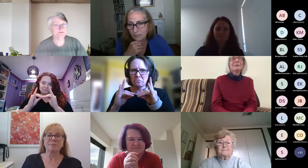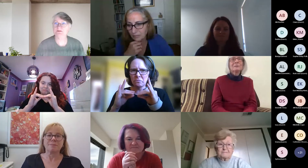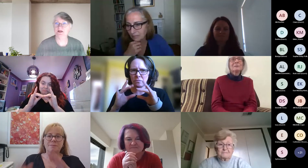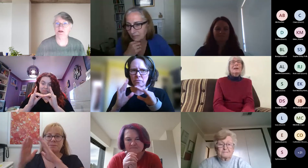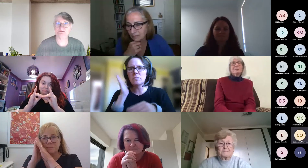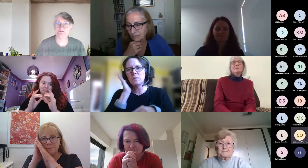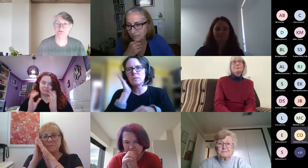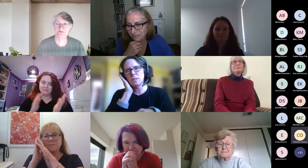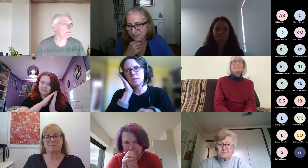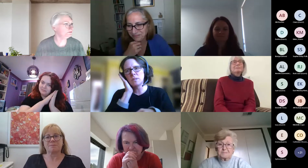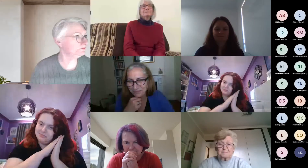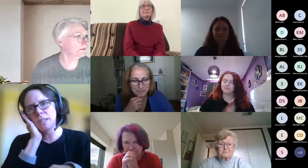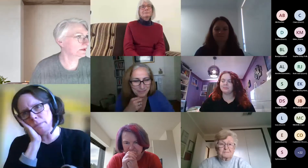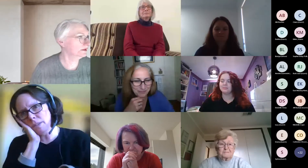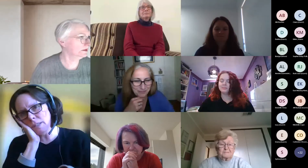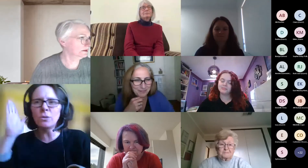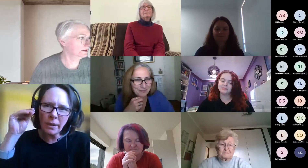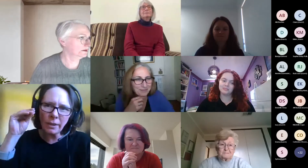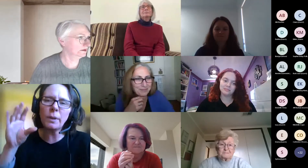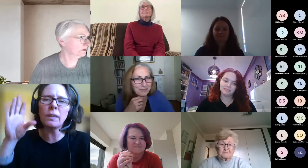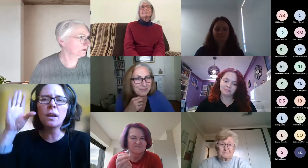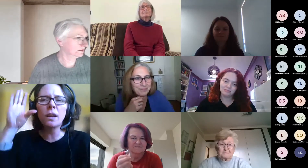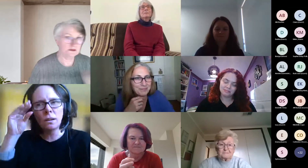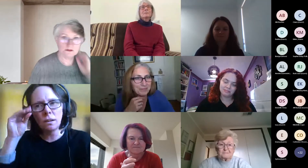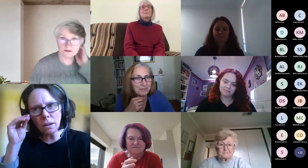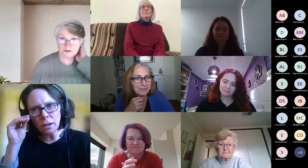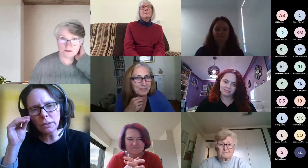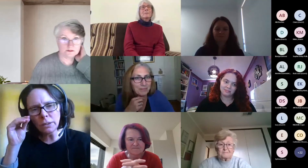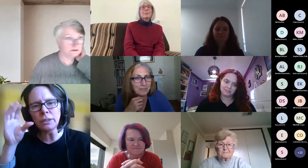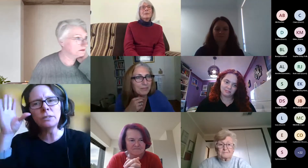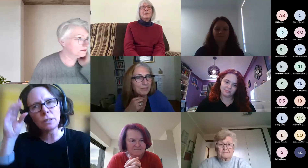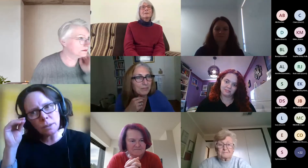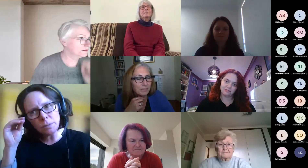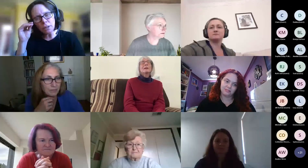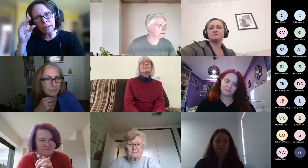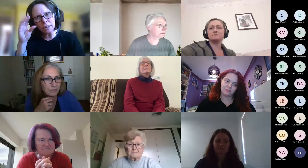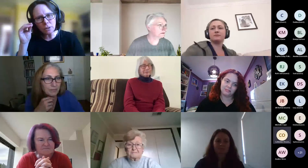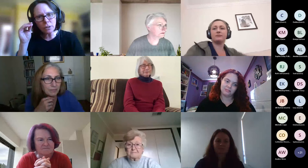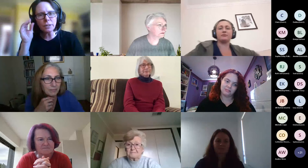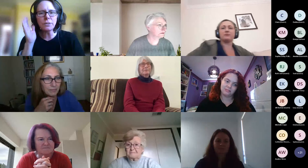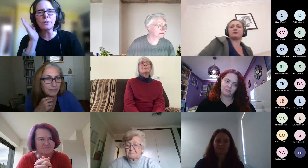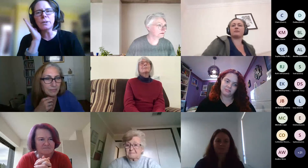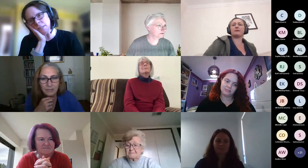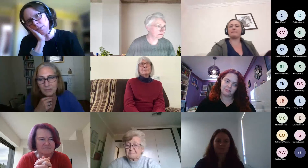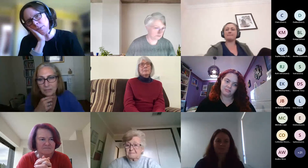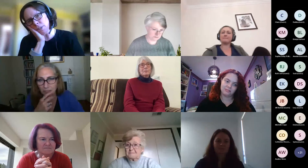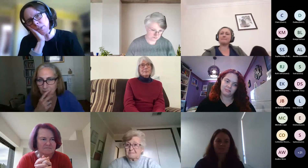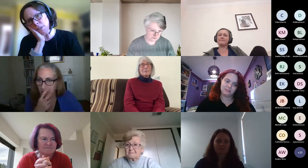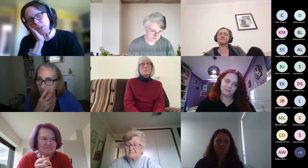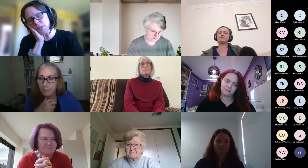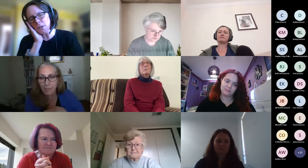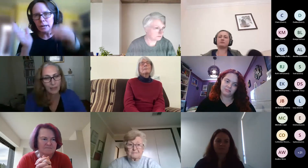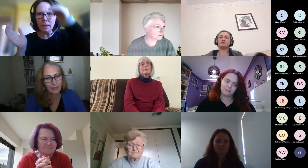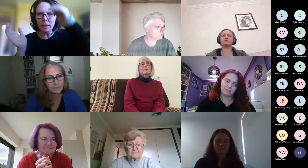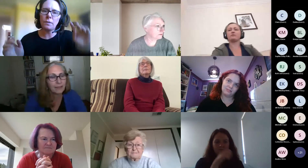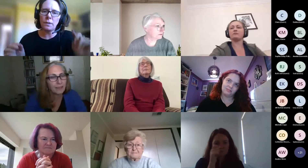easy. Yeah. Yep, this one. And then also pairing that with, you know, time to lie down, close your eyes, time to